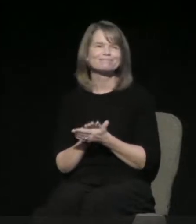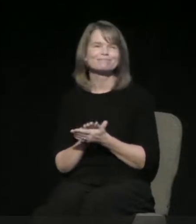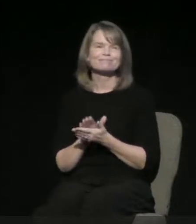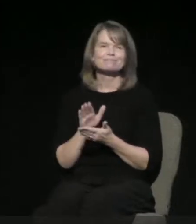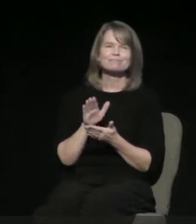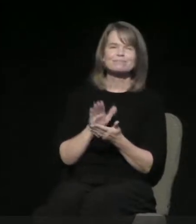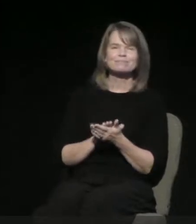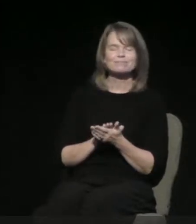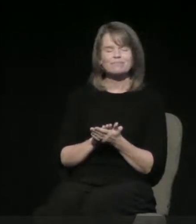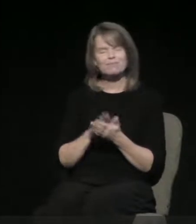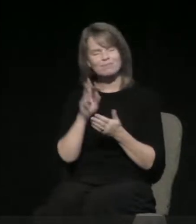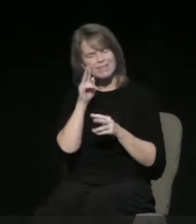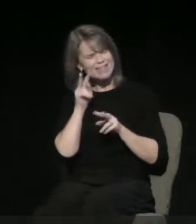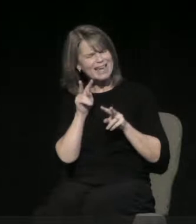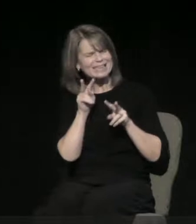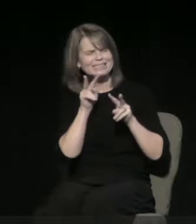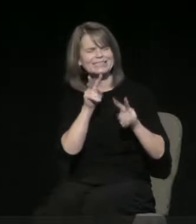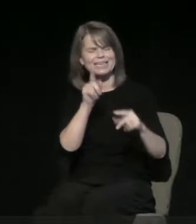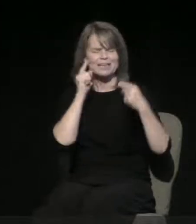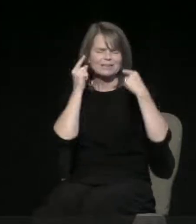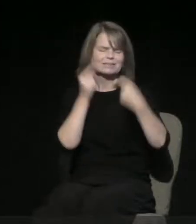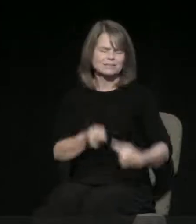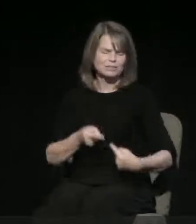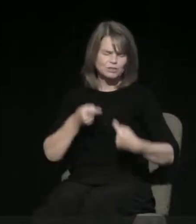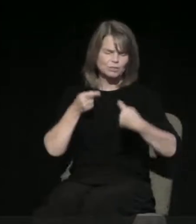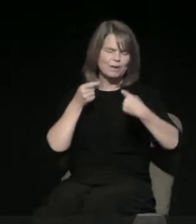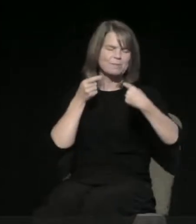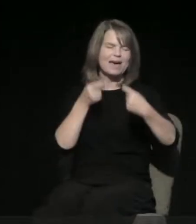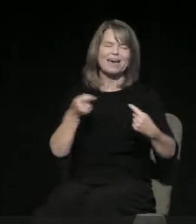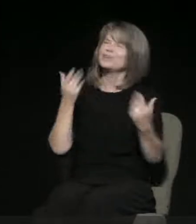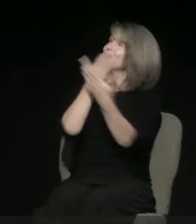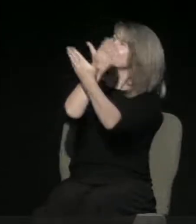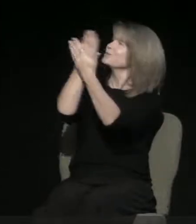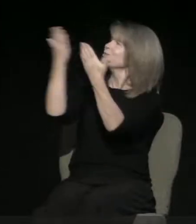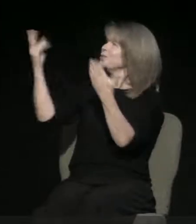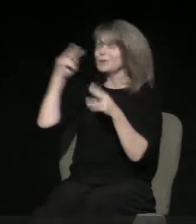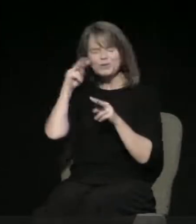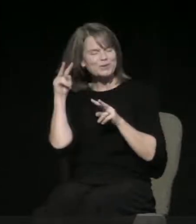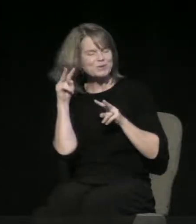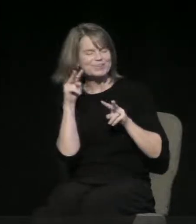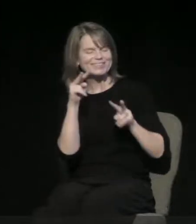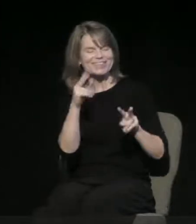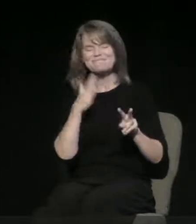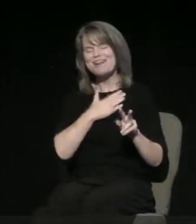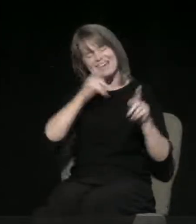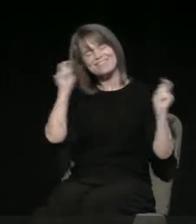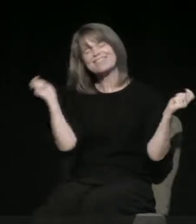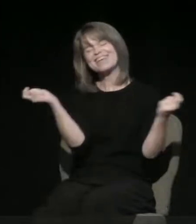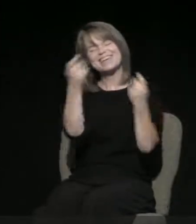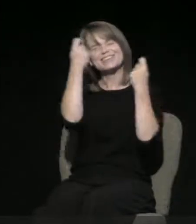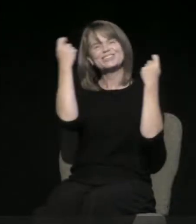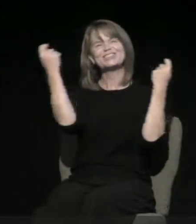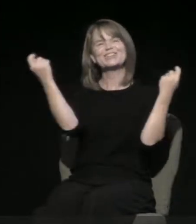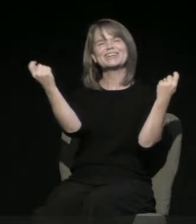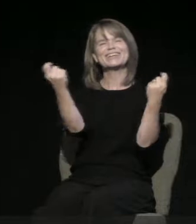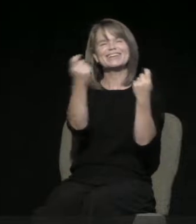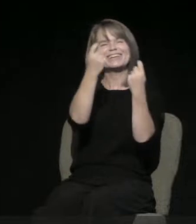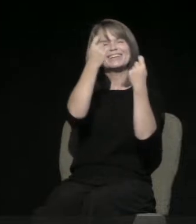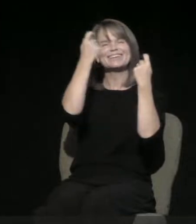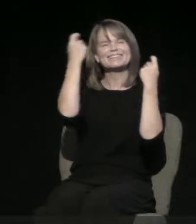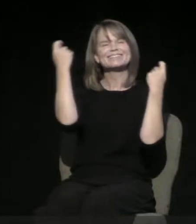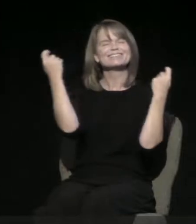When all I see is the back, you see my fig